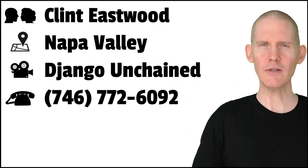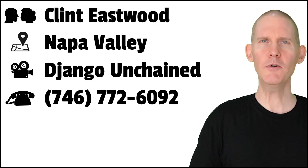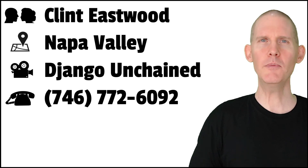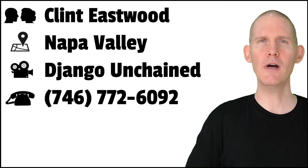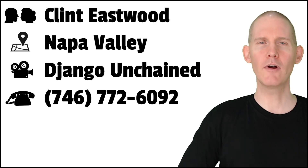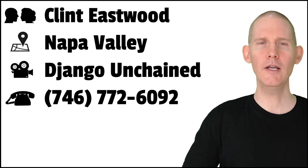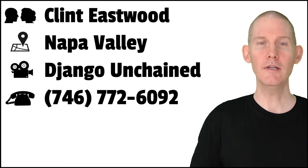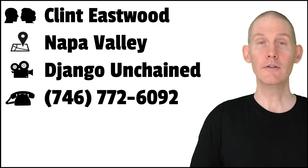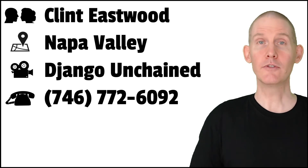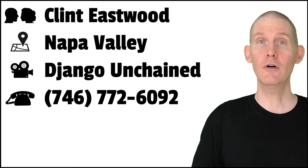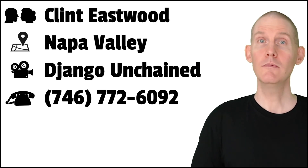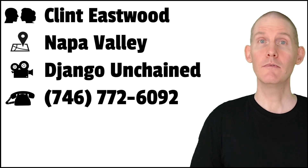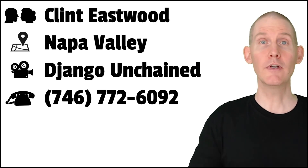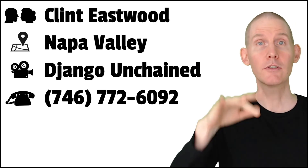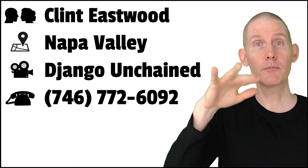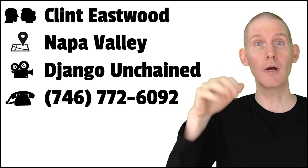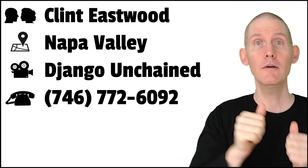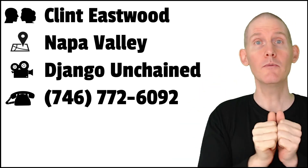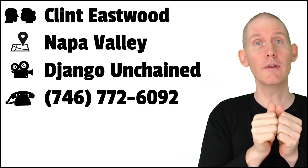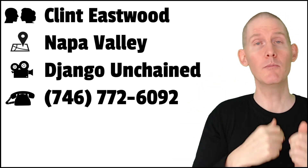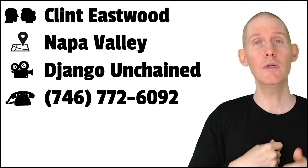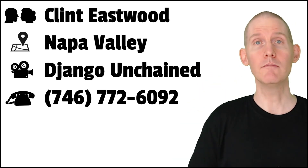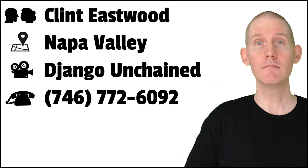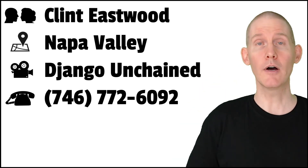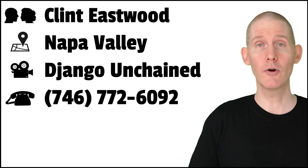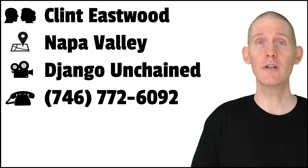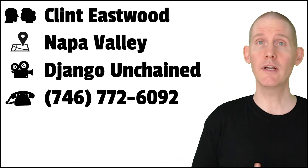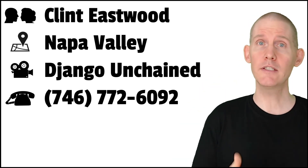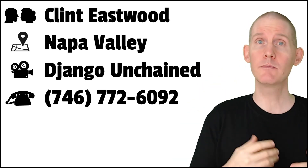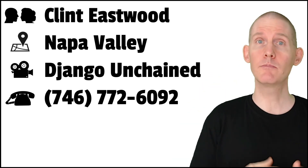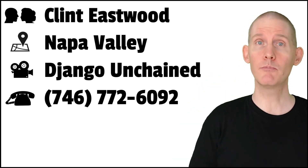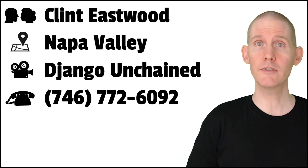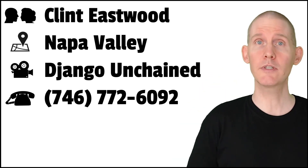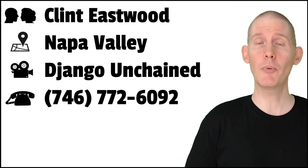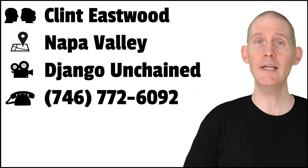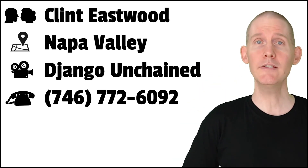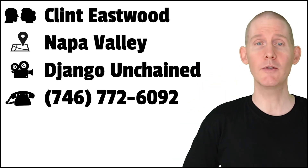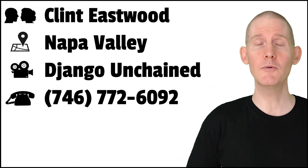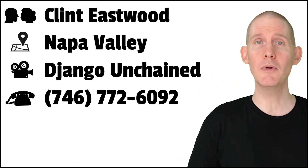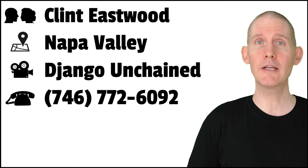be all right. So fingerspell with me. I'll go at a nice brisk pace and we'll make it through